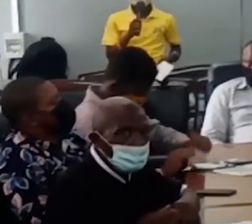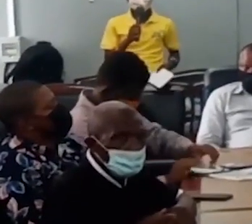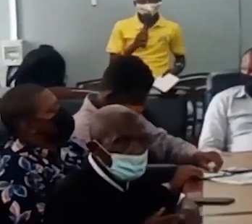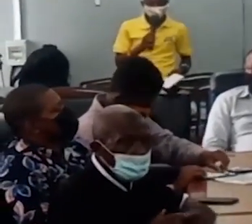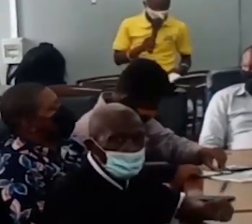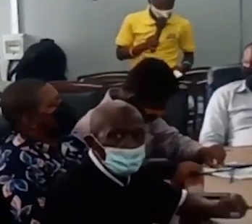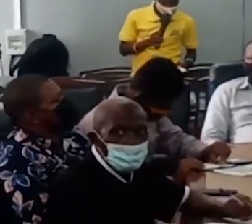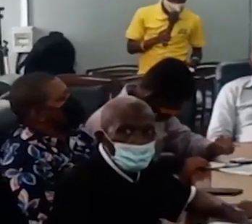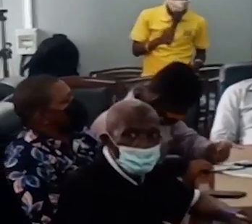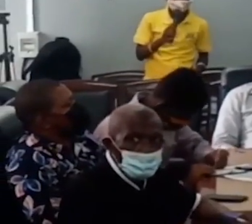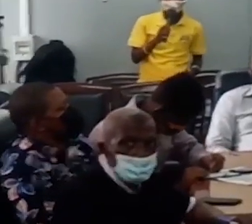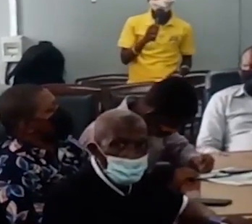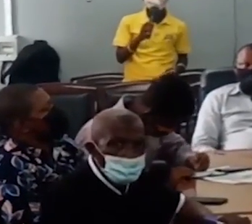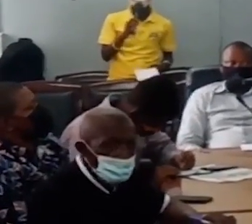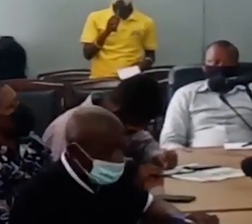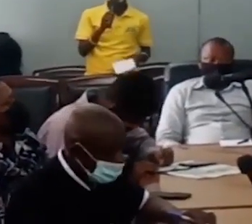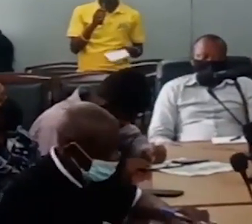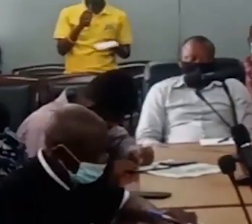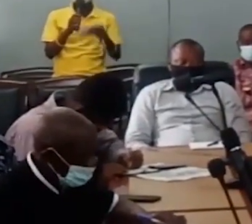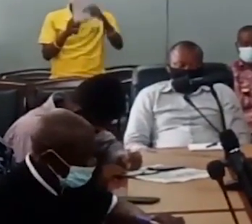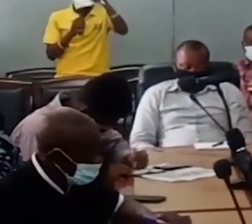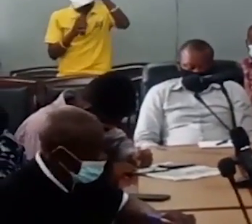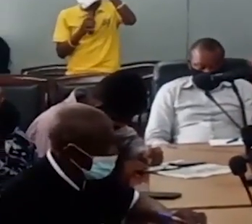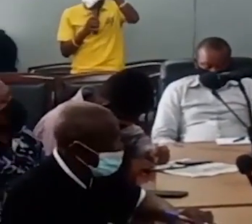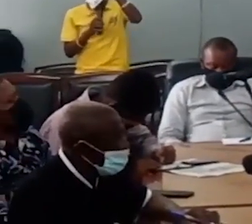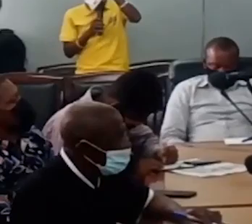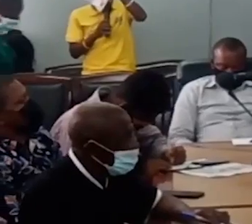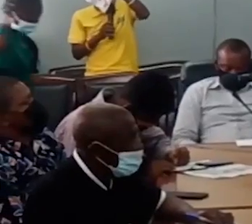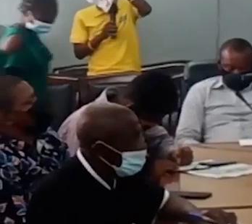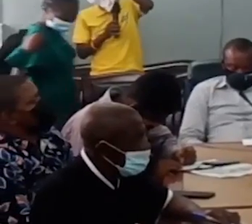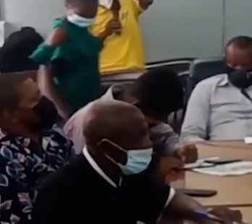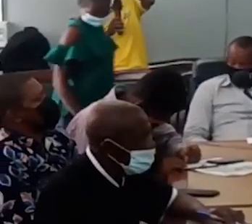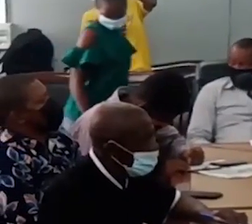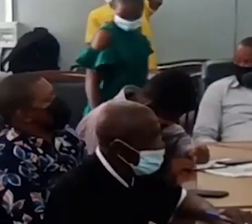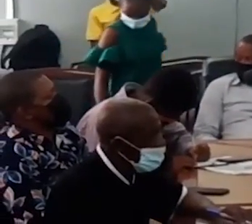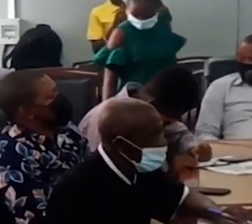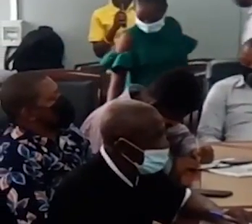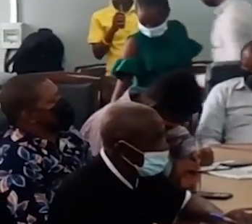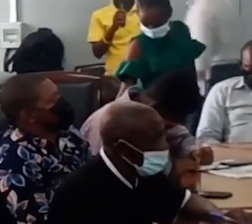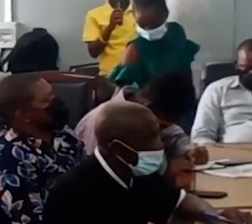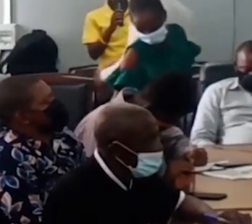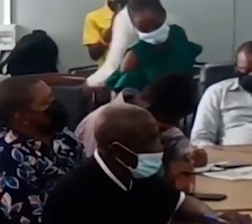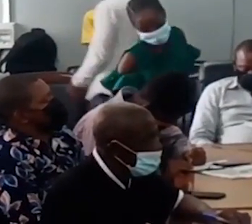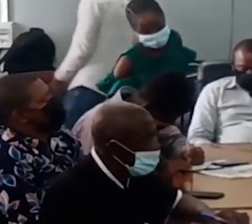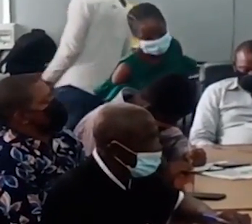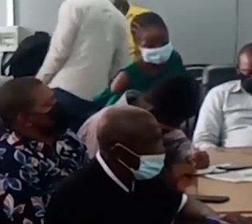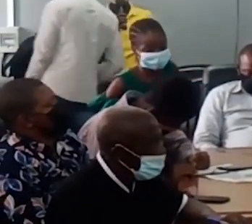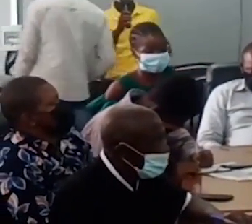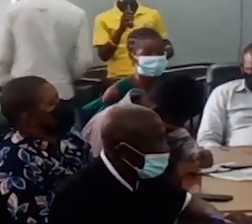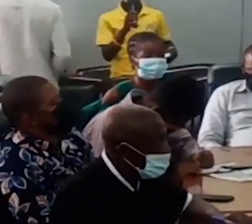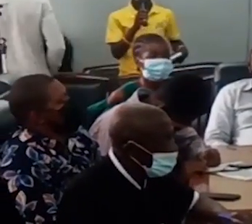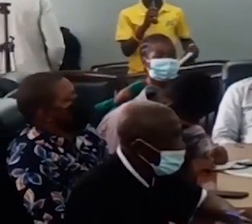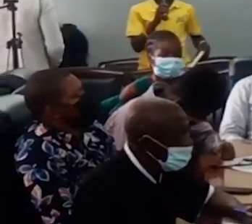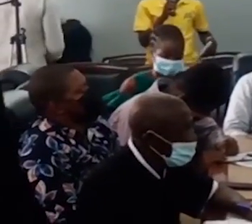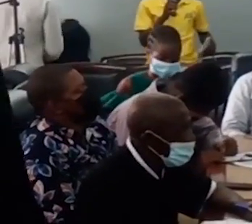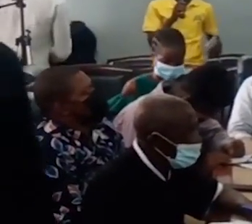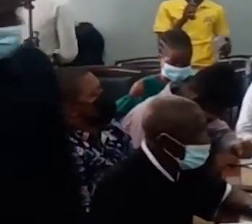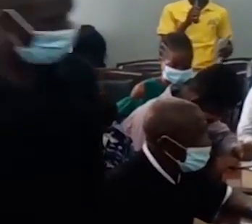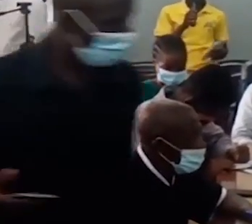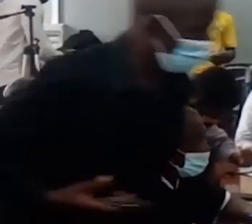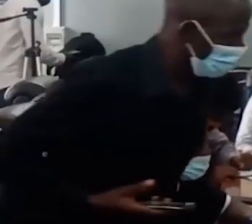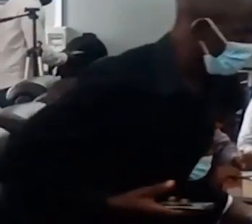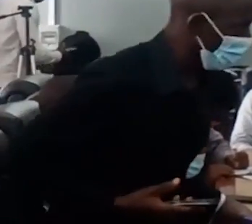Fania is my name, and I'm working with AYV. With regards to the red